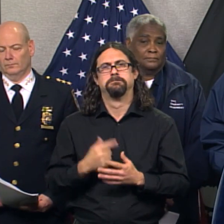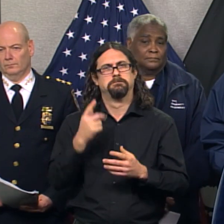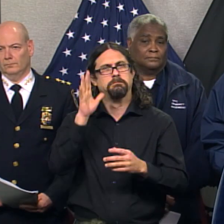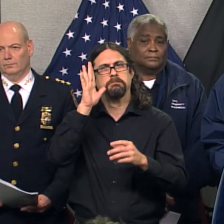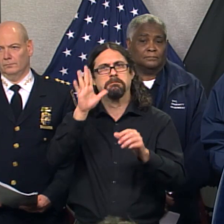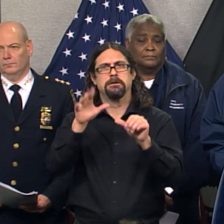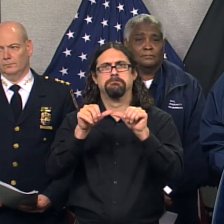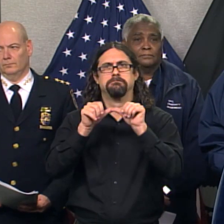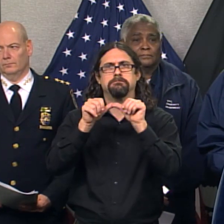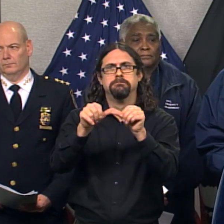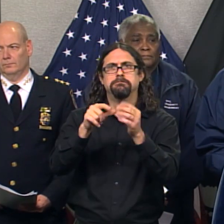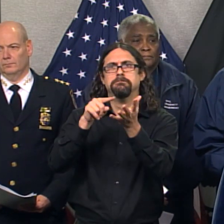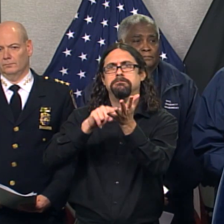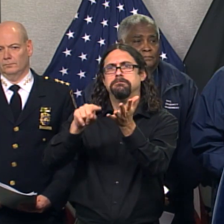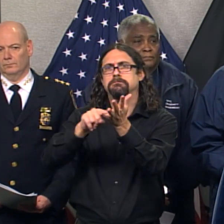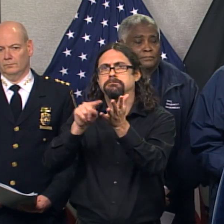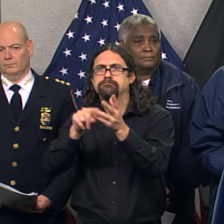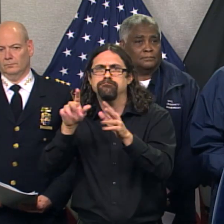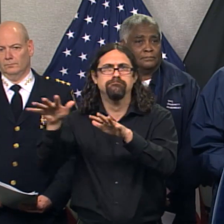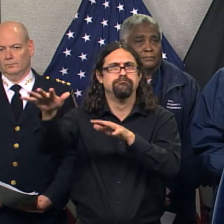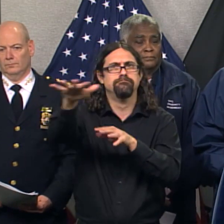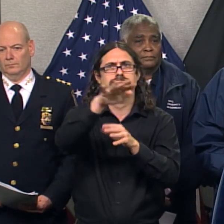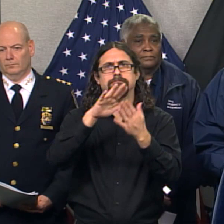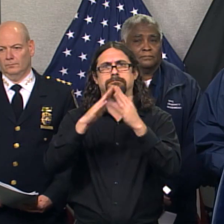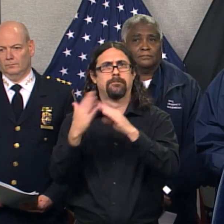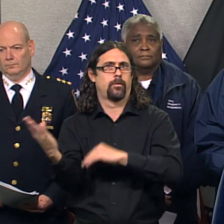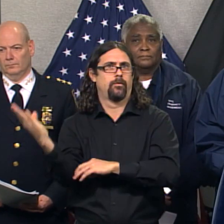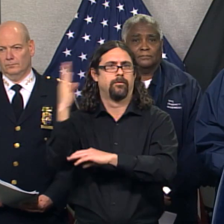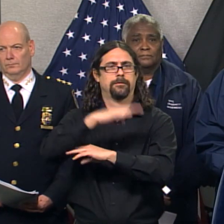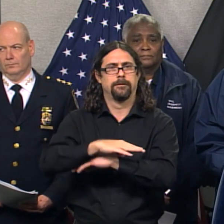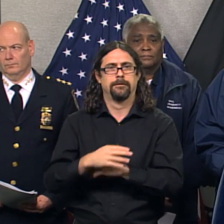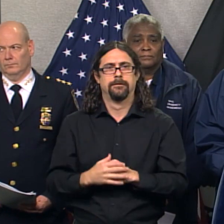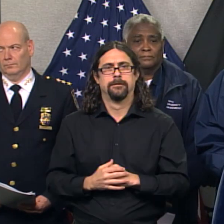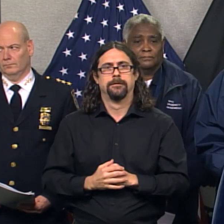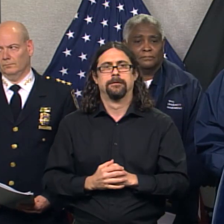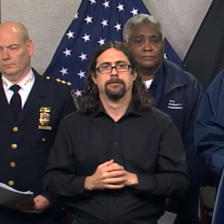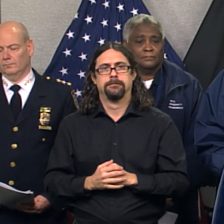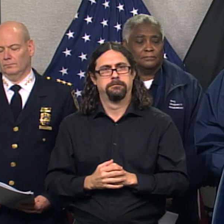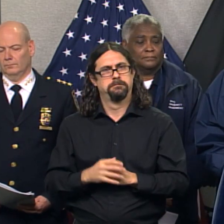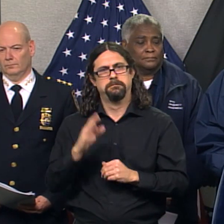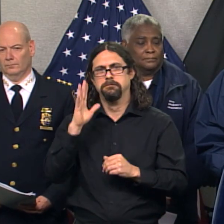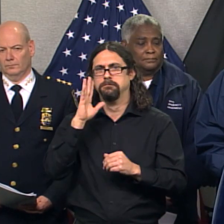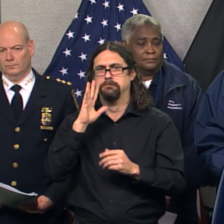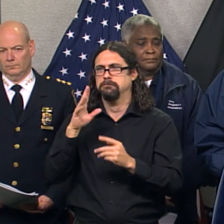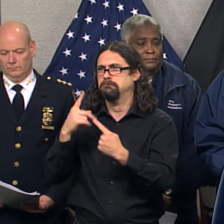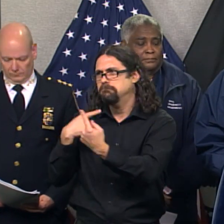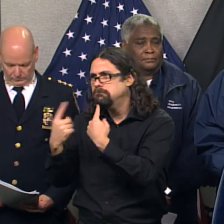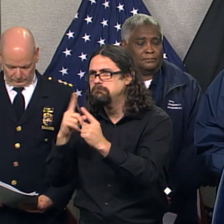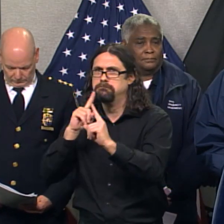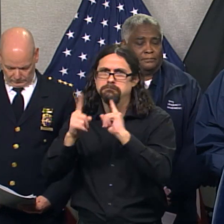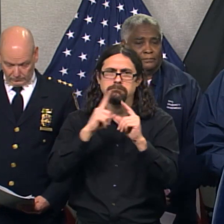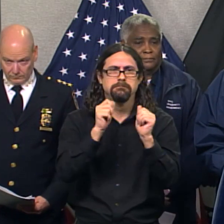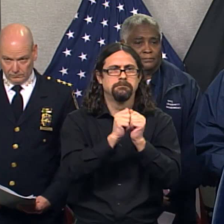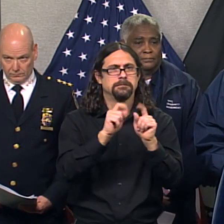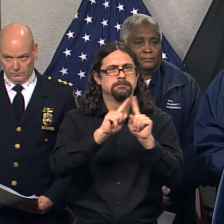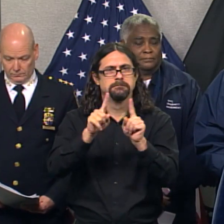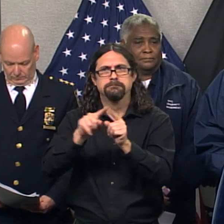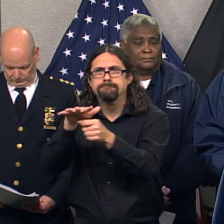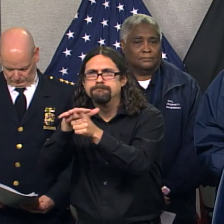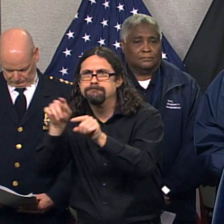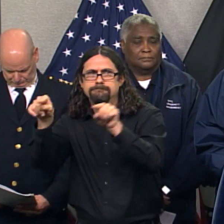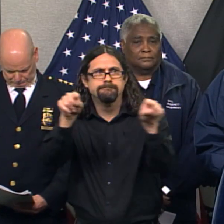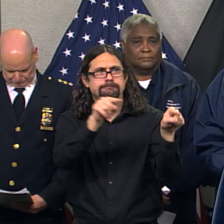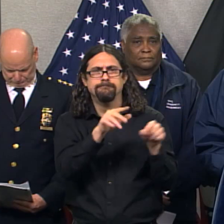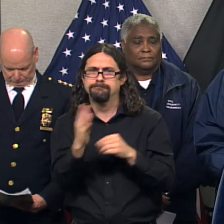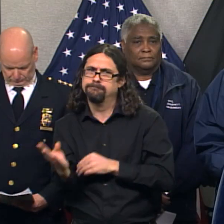attention. Commissioner Garcia and I have been talking throughout the day. We will be talking as the day proceeds. But so far, I want to say I think sanitation is doing a